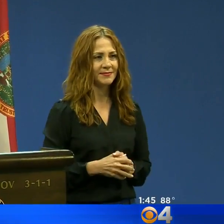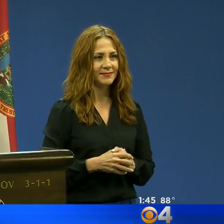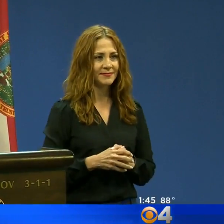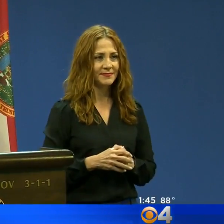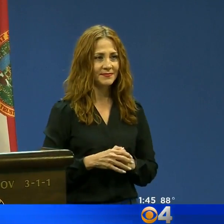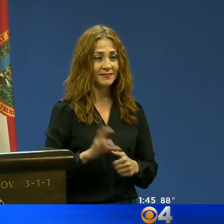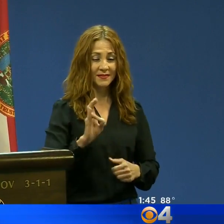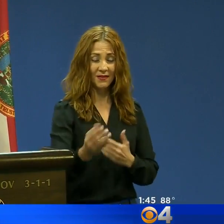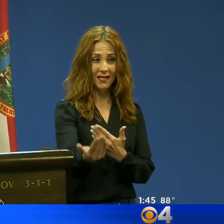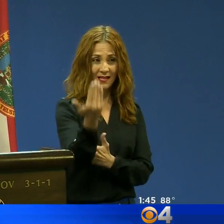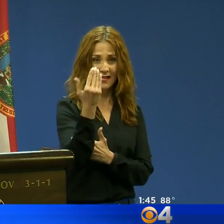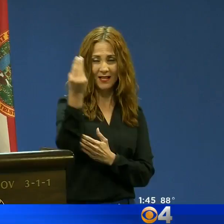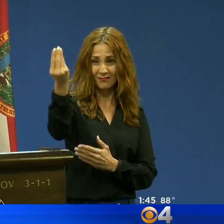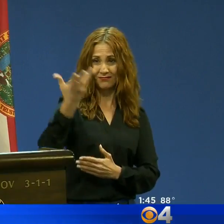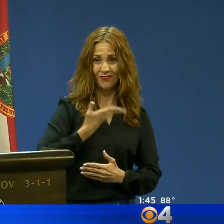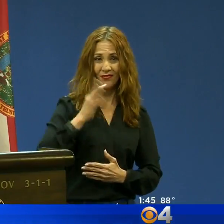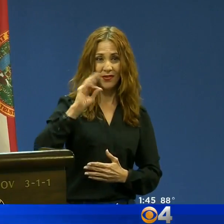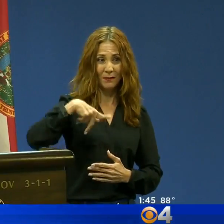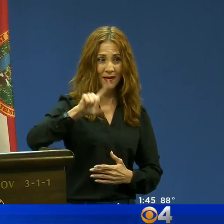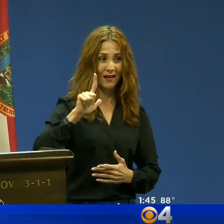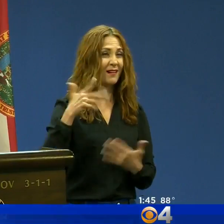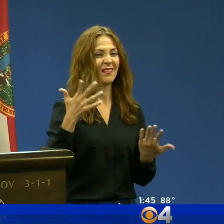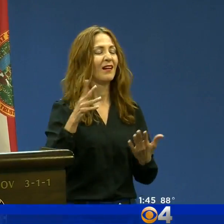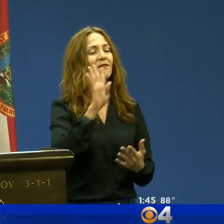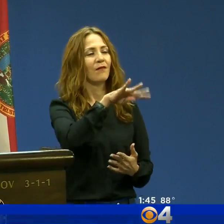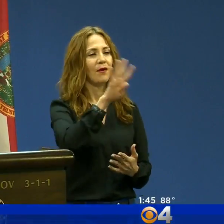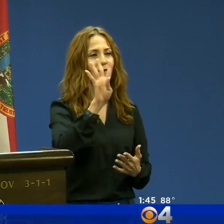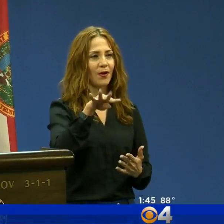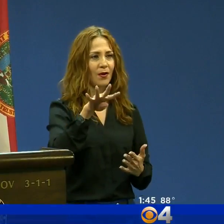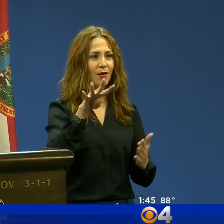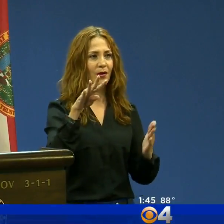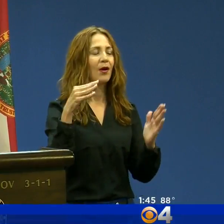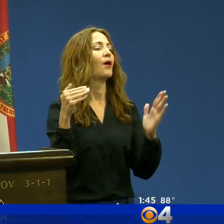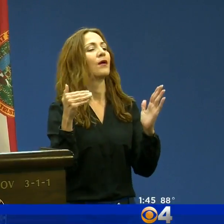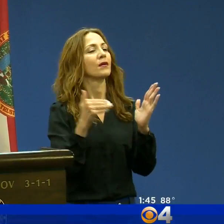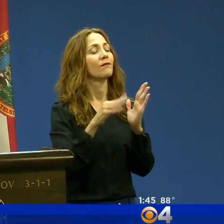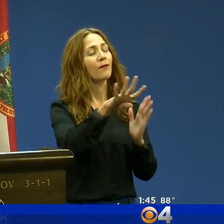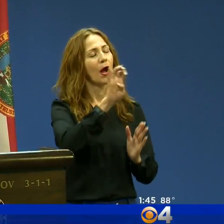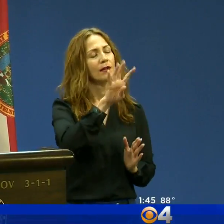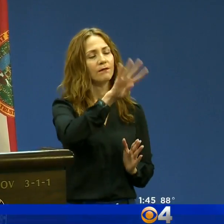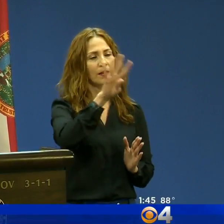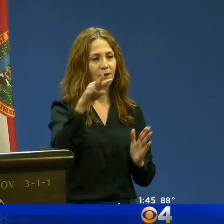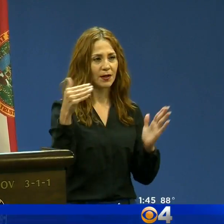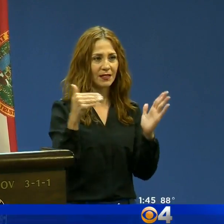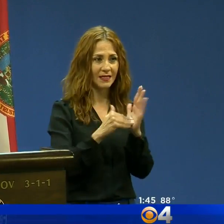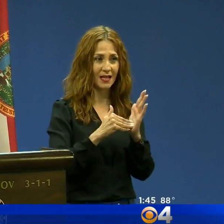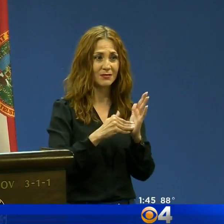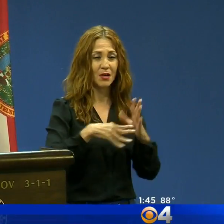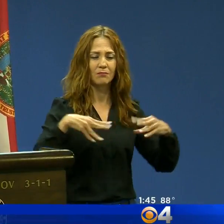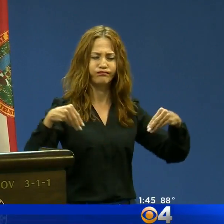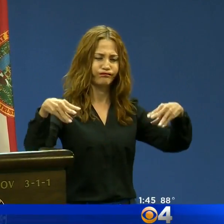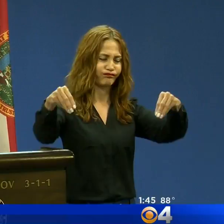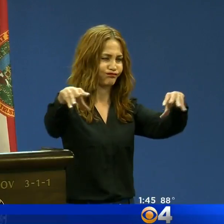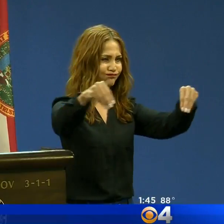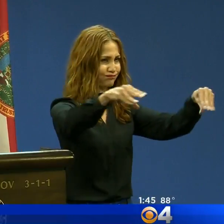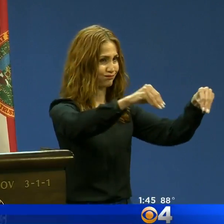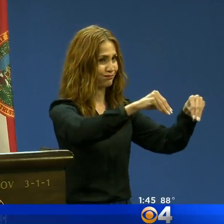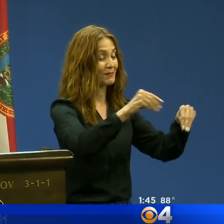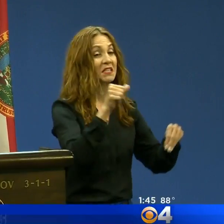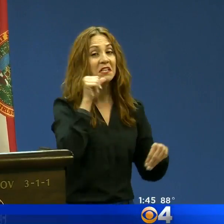are 444,000 accounts without power. That number is down 200,000 from yesterday. We're